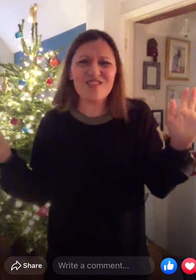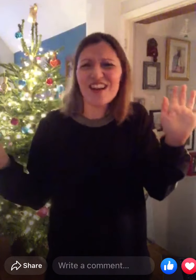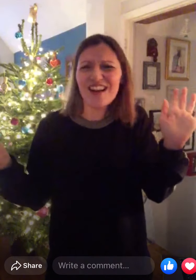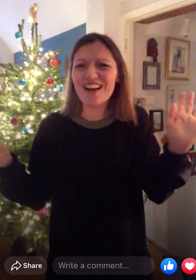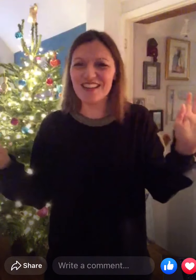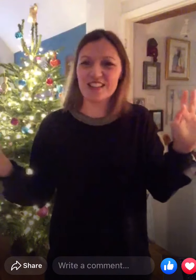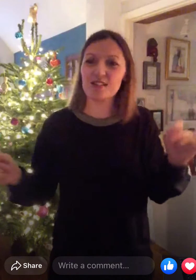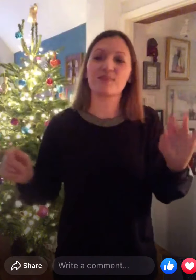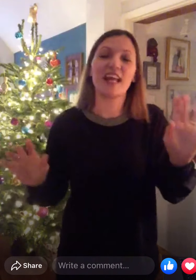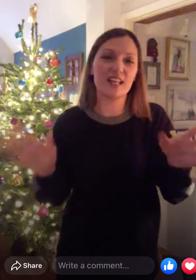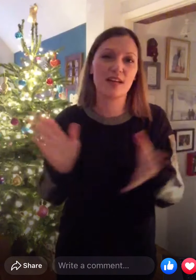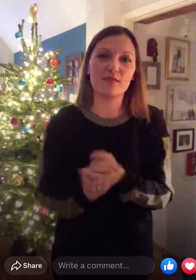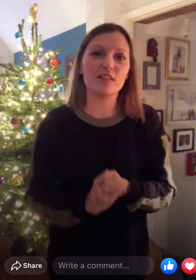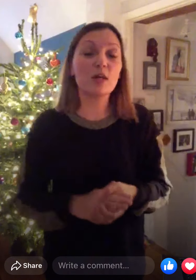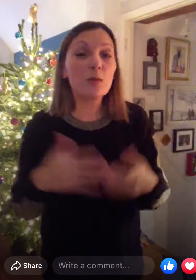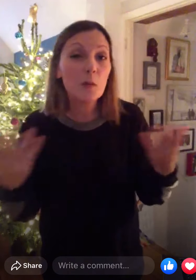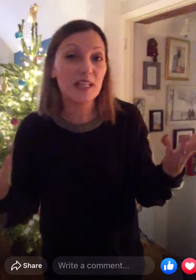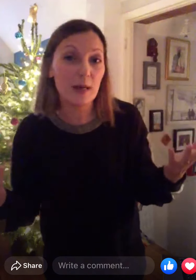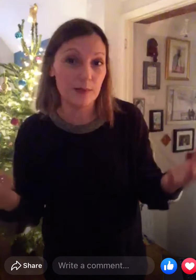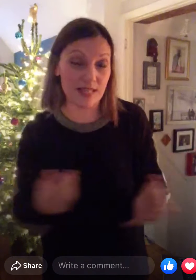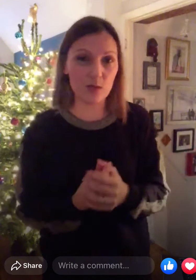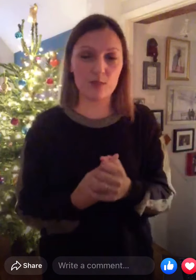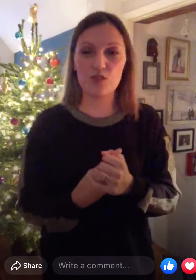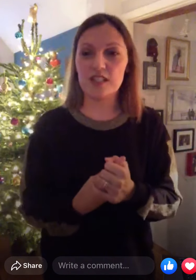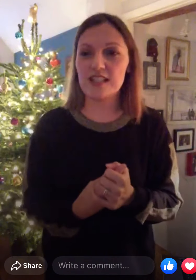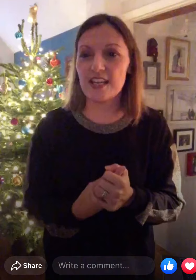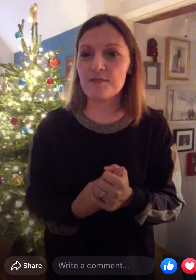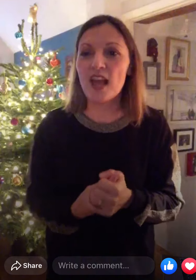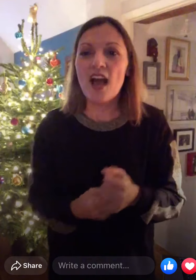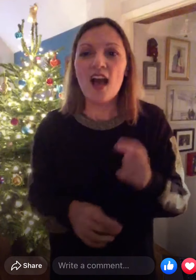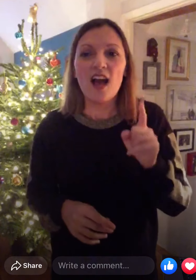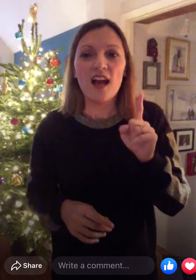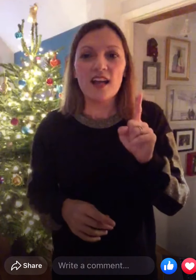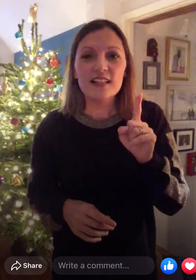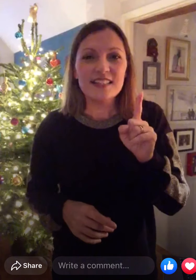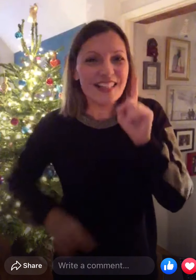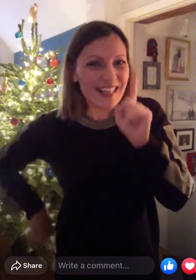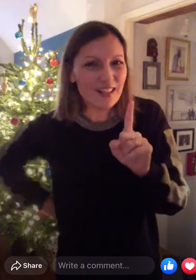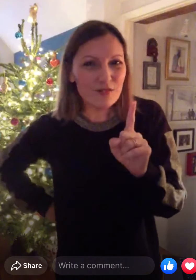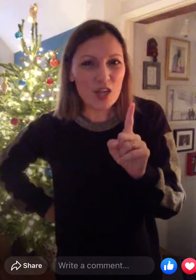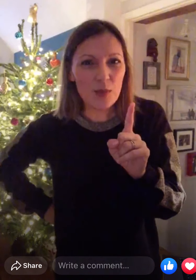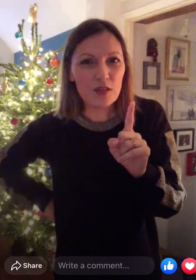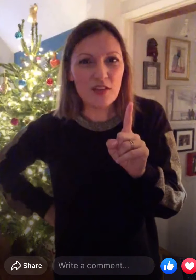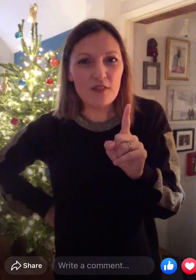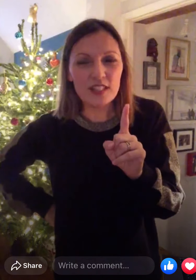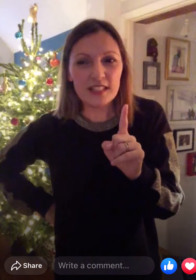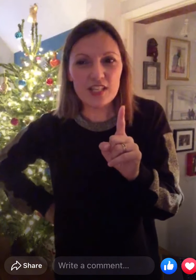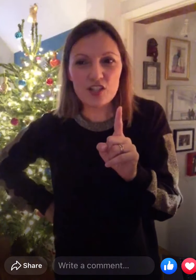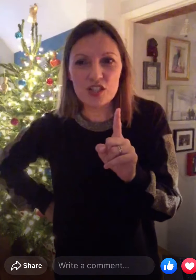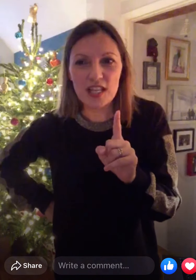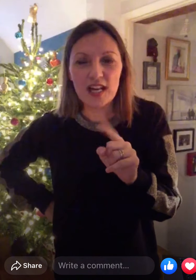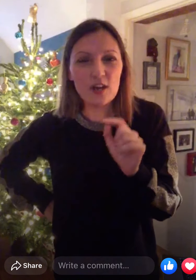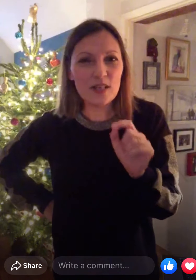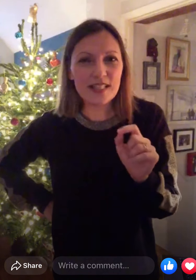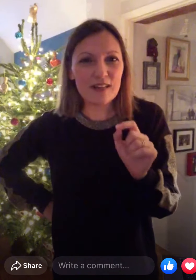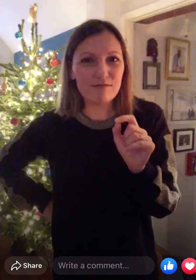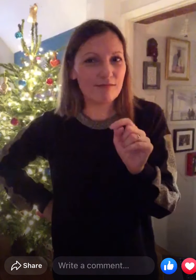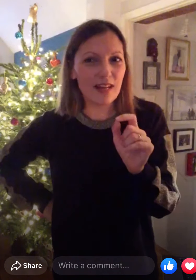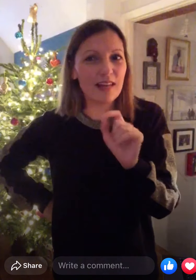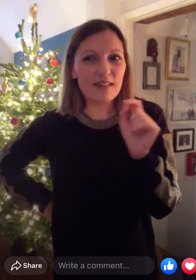wonders. Anyway. You can pop it up. That's what I'm trying to say. Did I get the timing of heaven and nature sing? I always get. I think